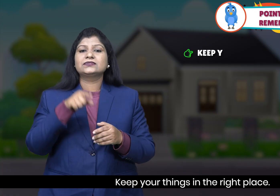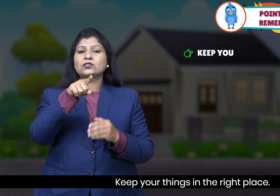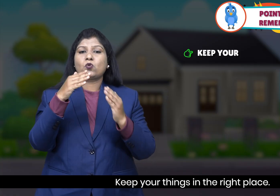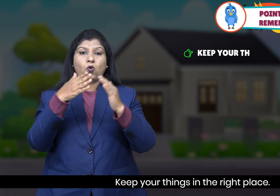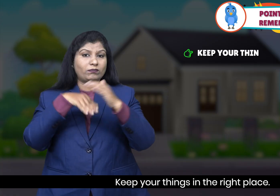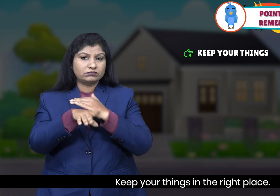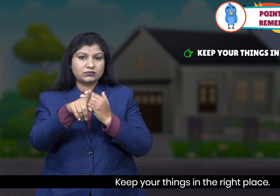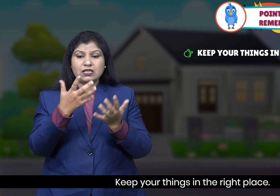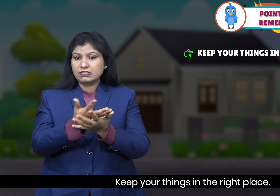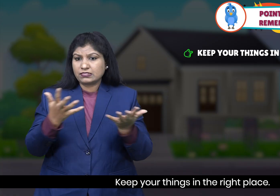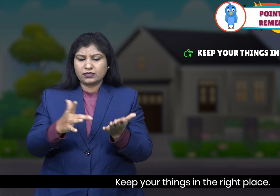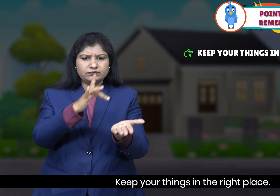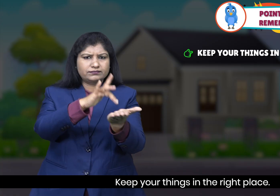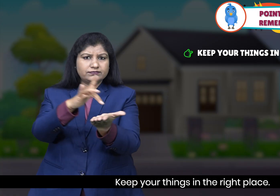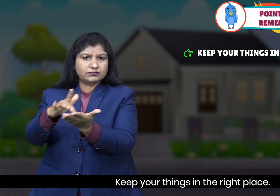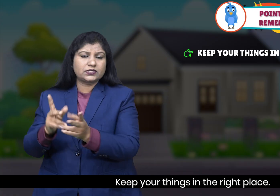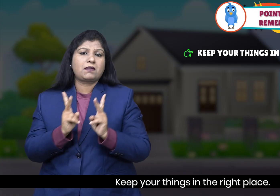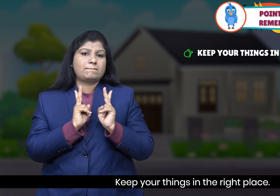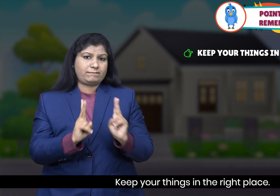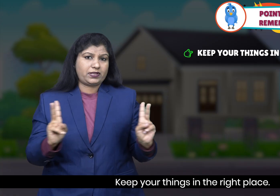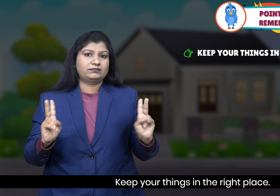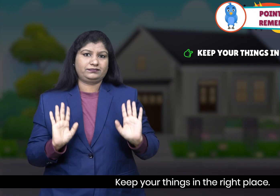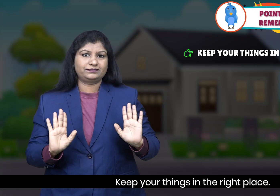Keep your things in the right place.